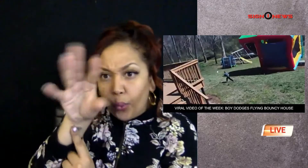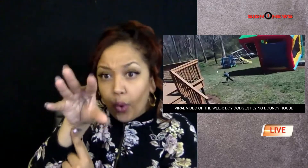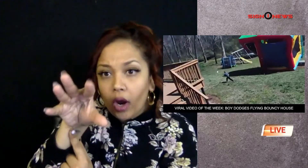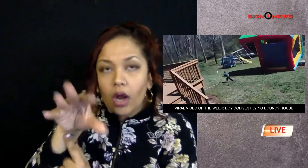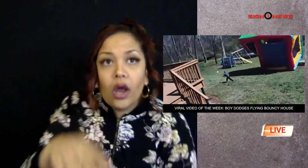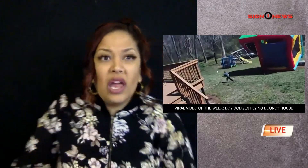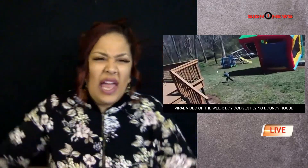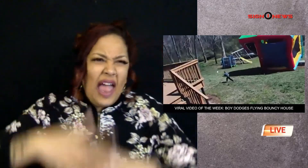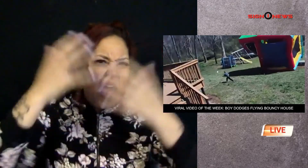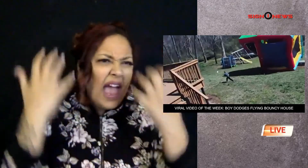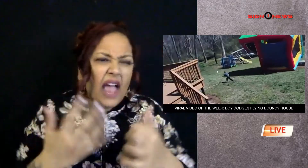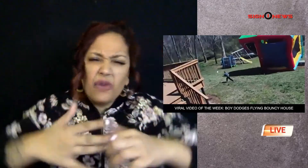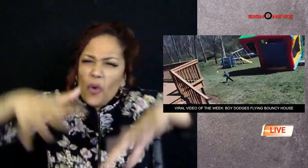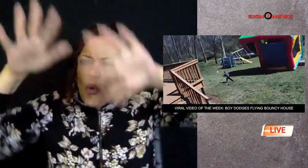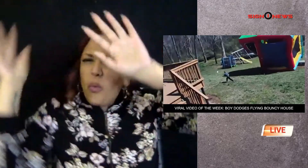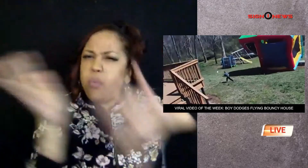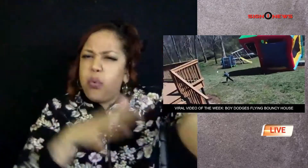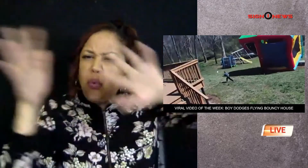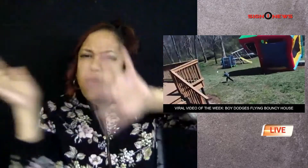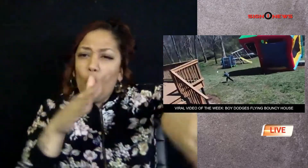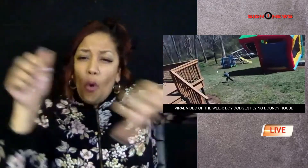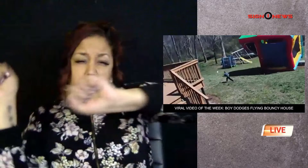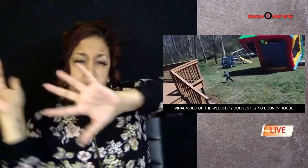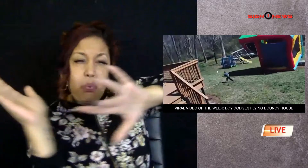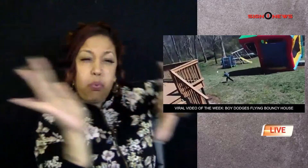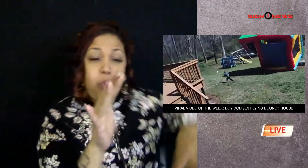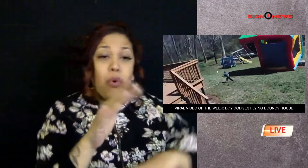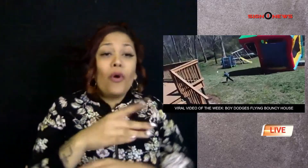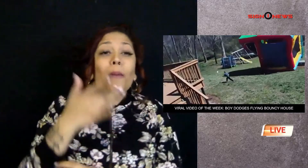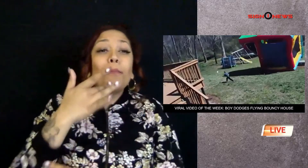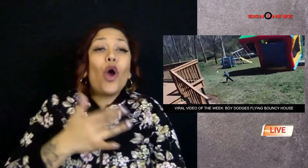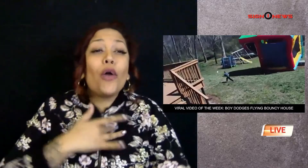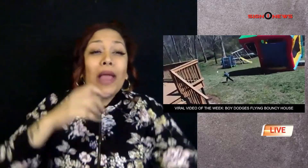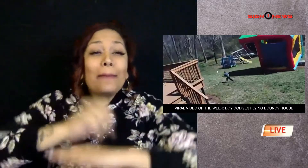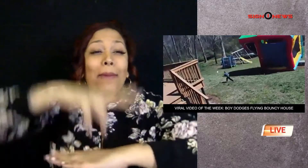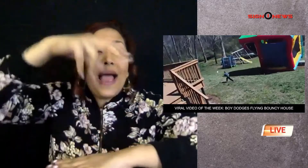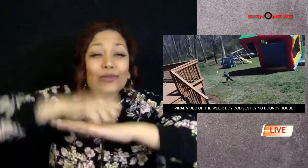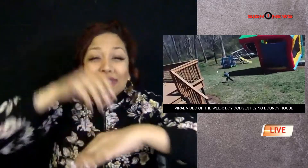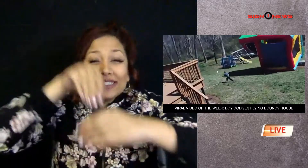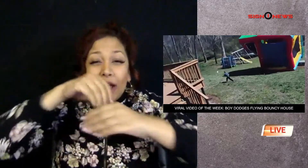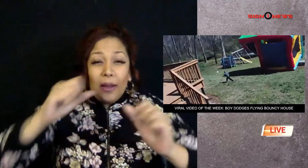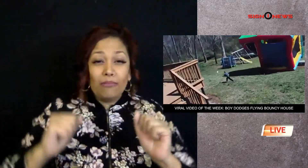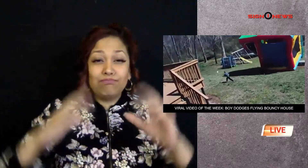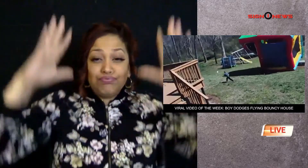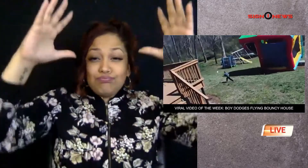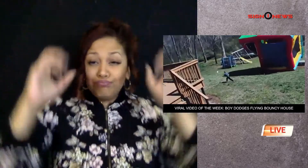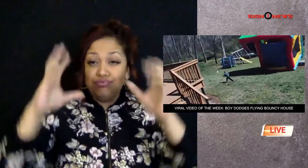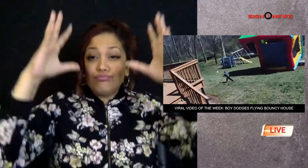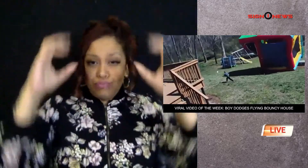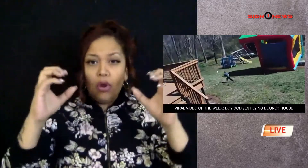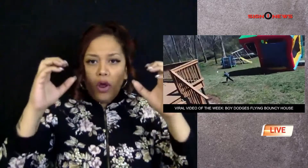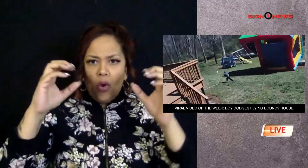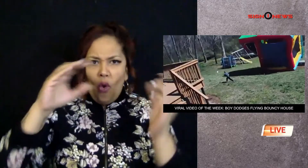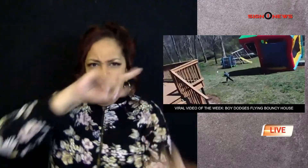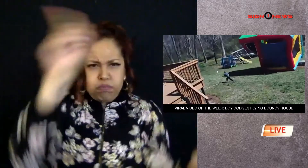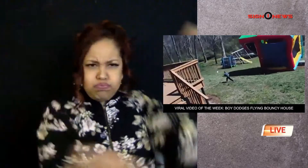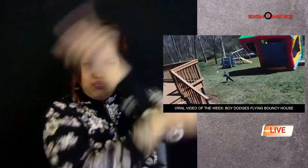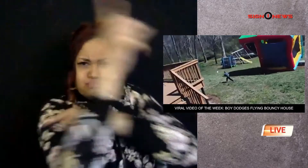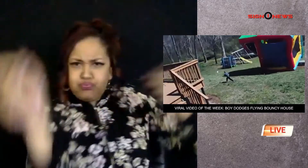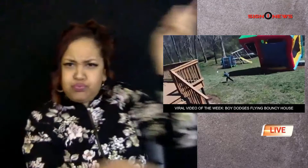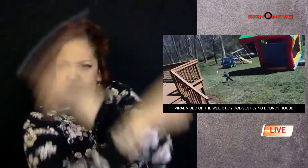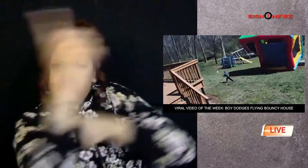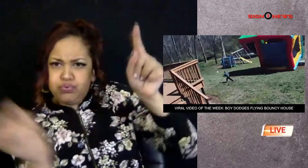that their 5-year-old son is okay after a security camera recorded high winds sending a birthday bouncy house